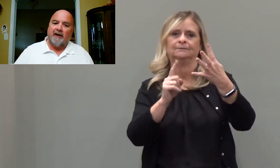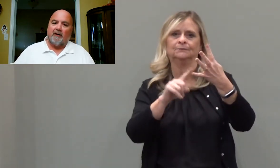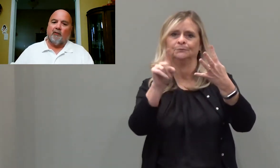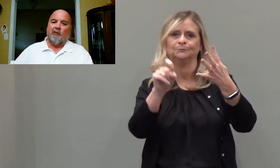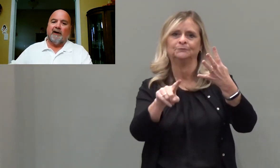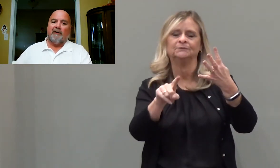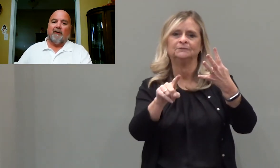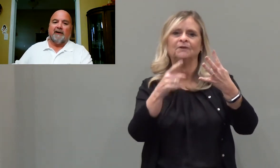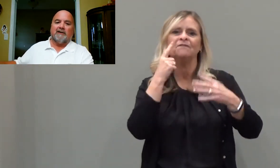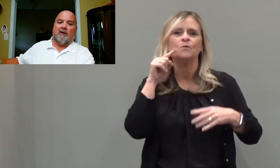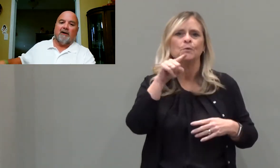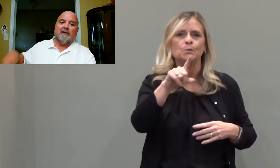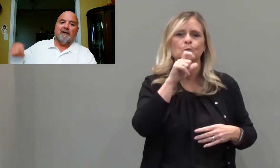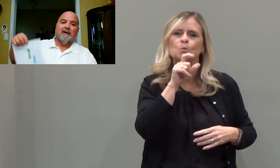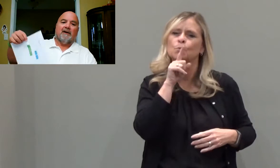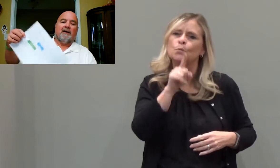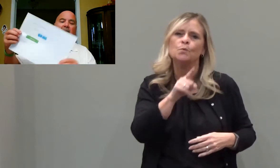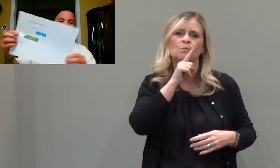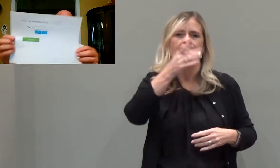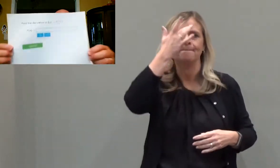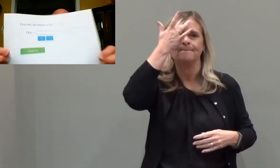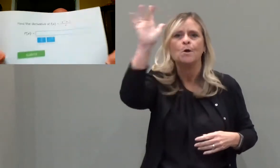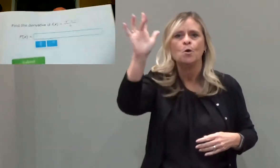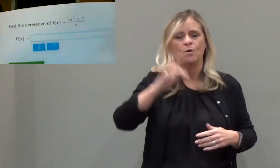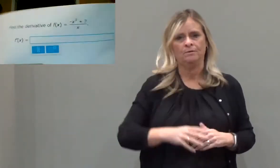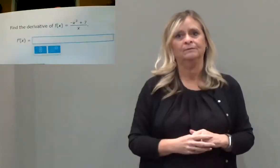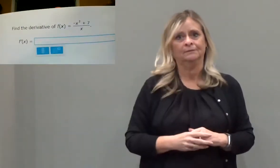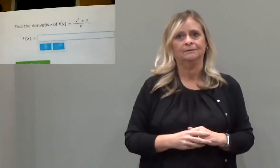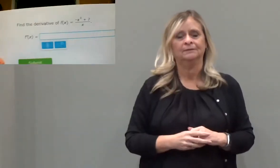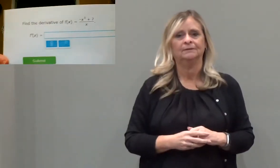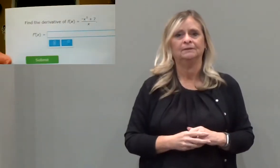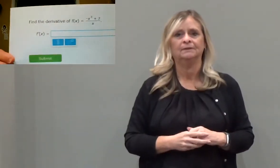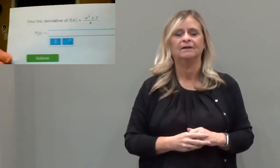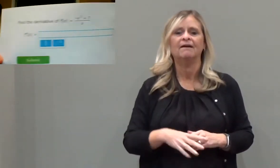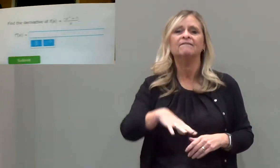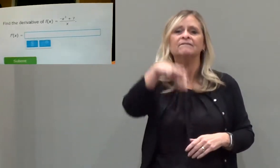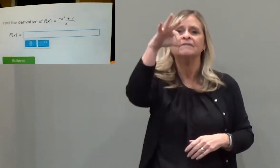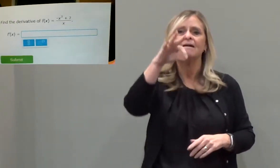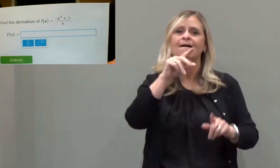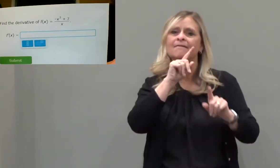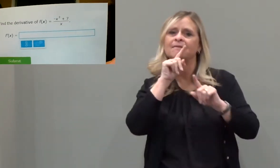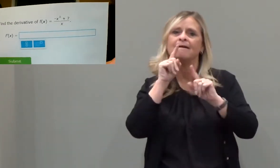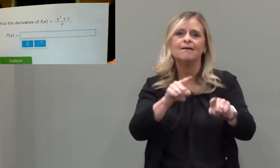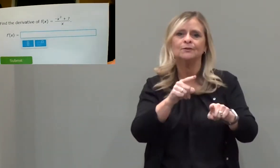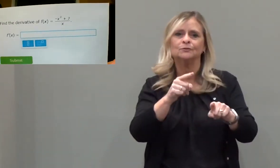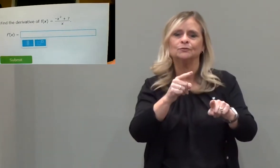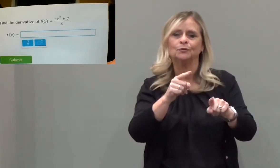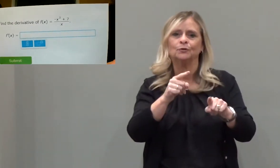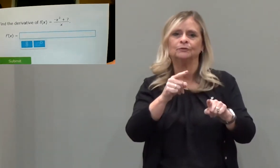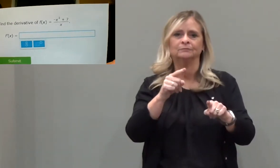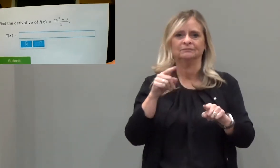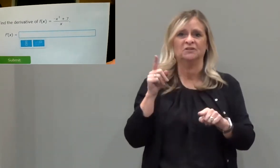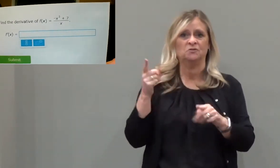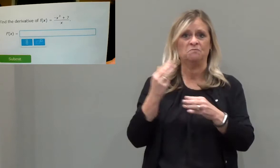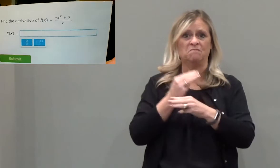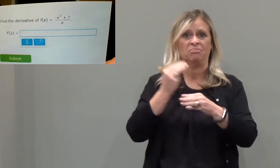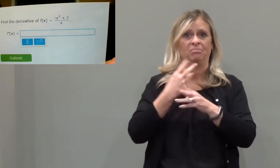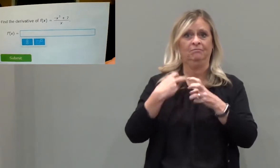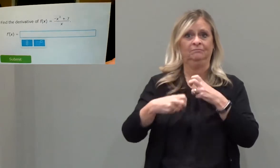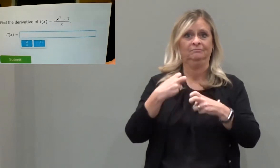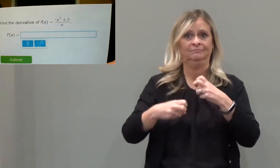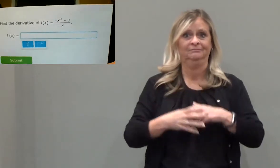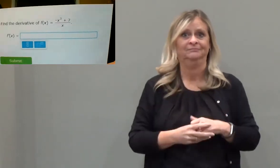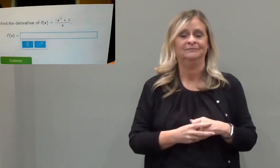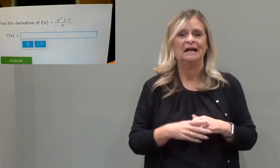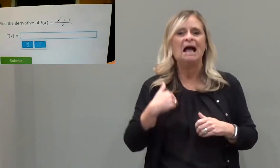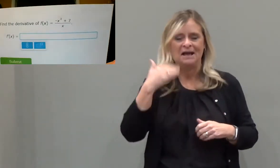of you that are really, really smart. Find the answer to this equation. I know